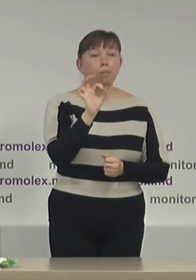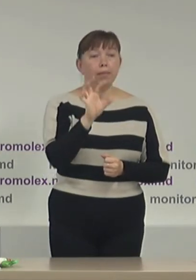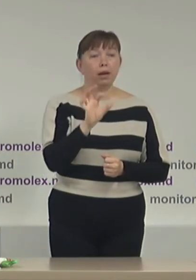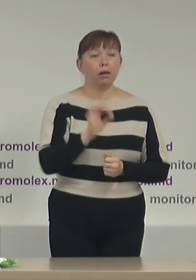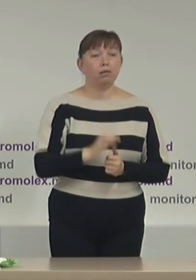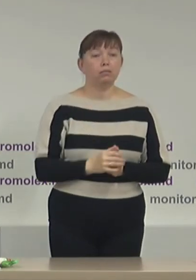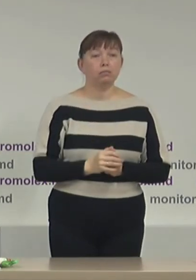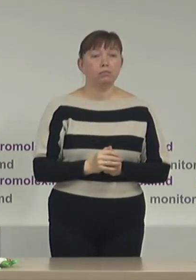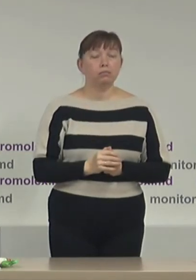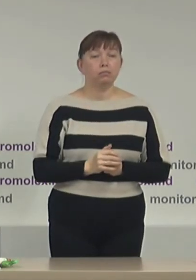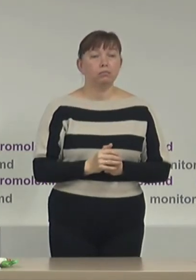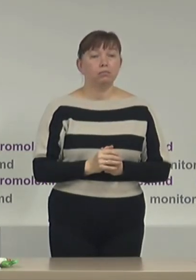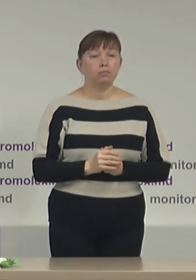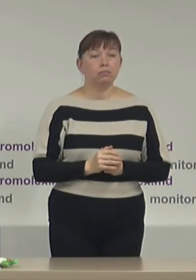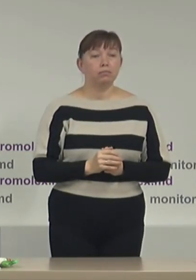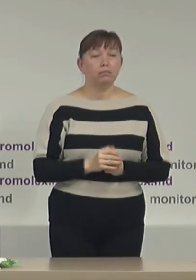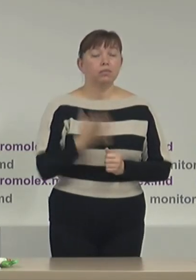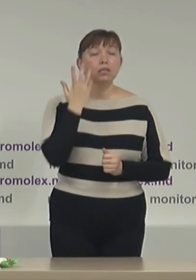October,